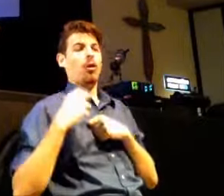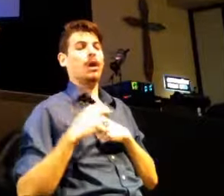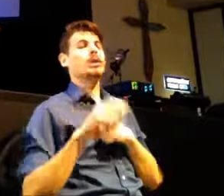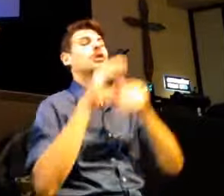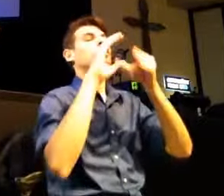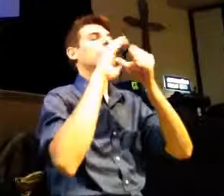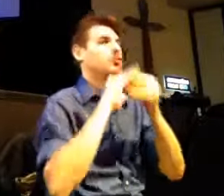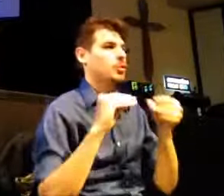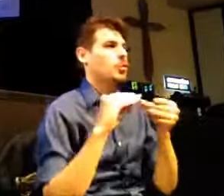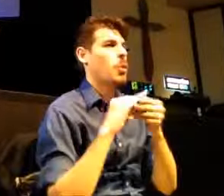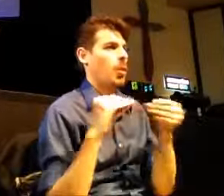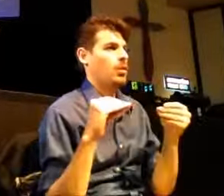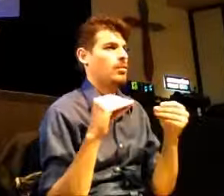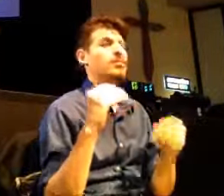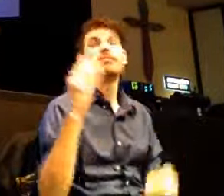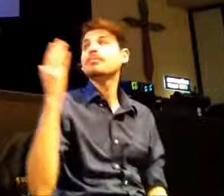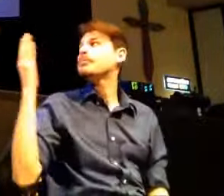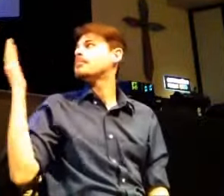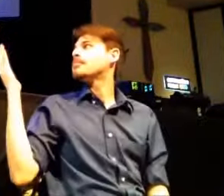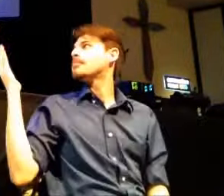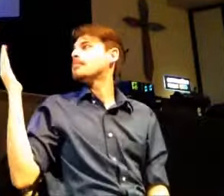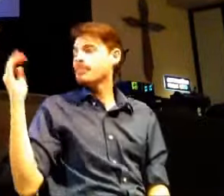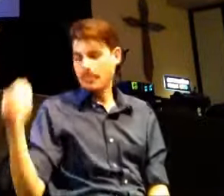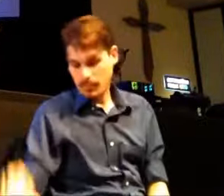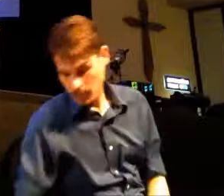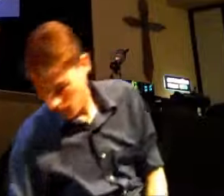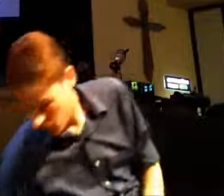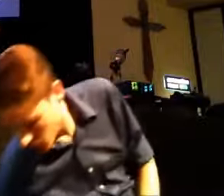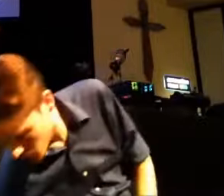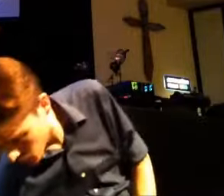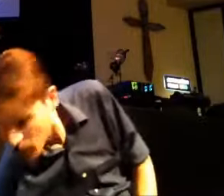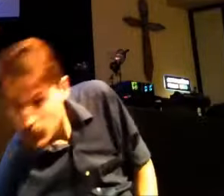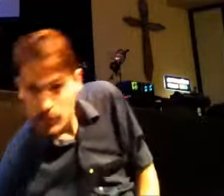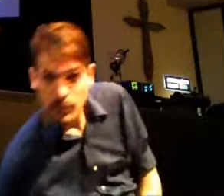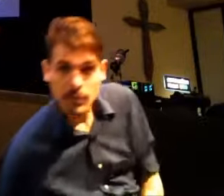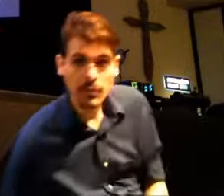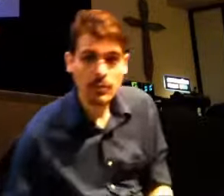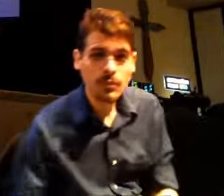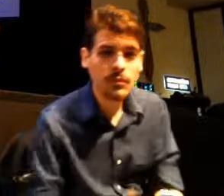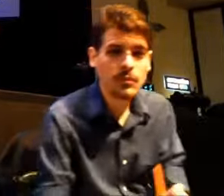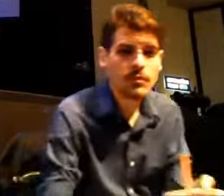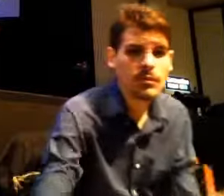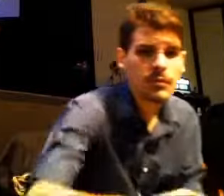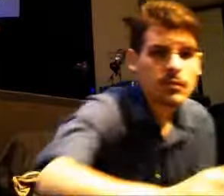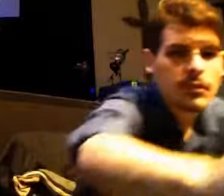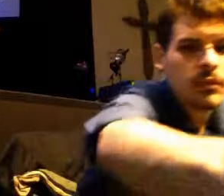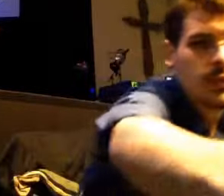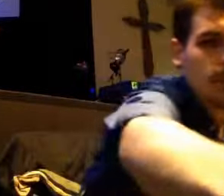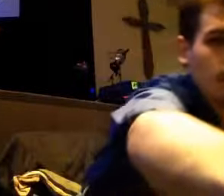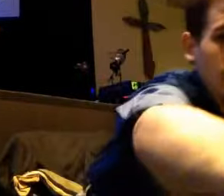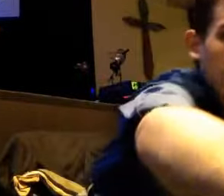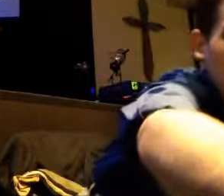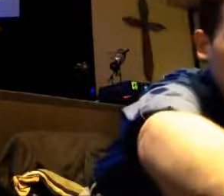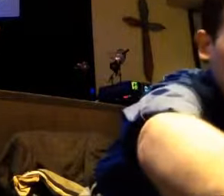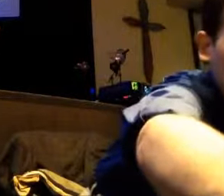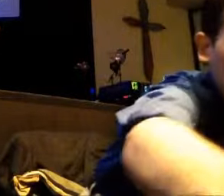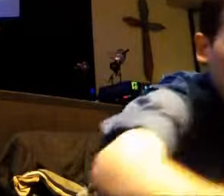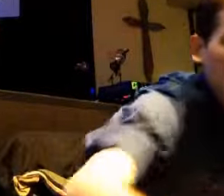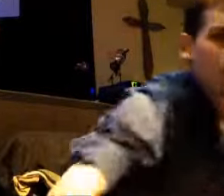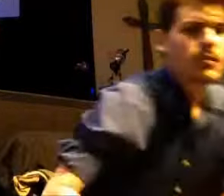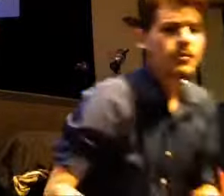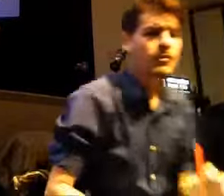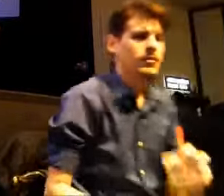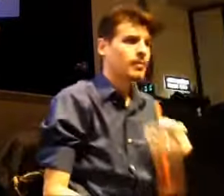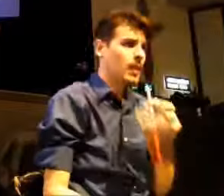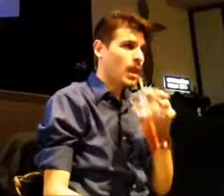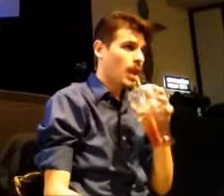is. Immediately, Jesus made the disciples get into the boat and go on ahead of him to the other side while he dismissed the